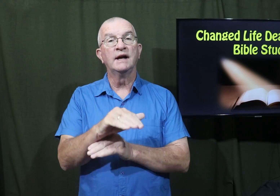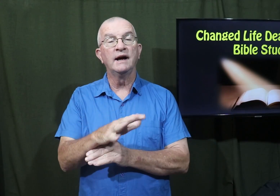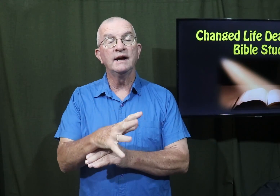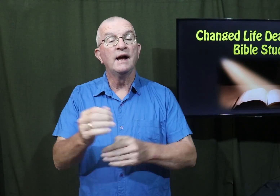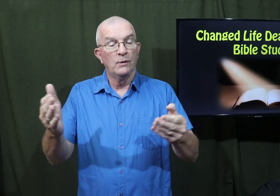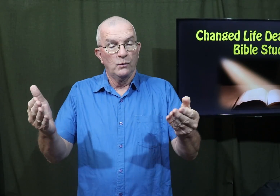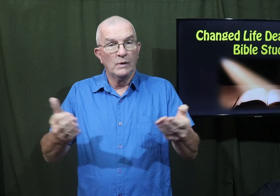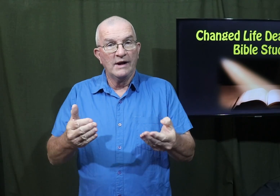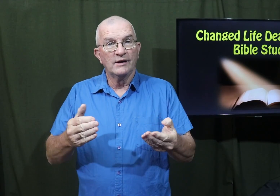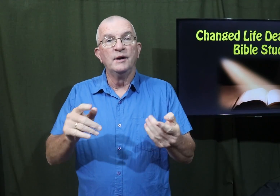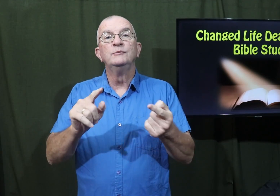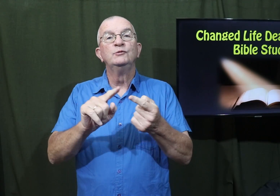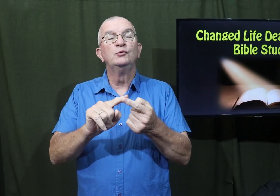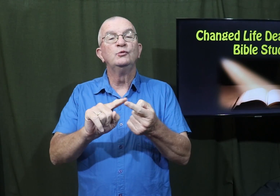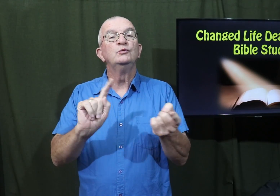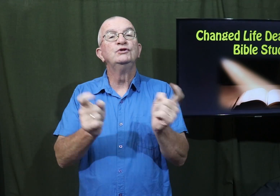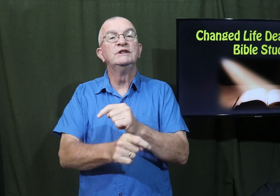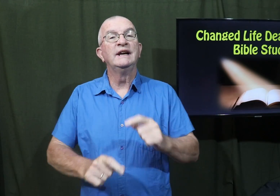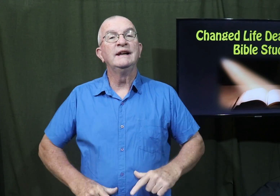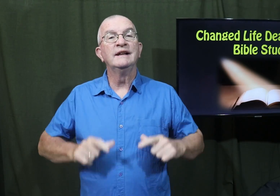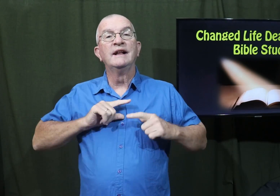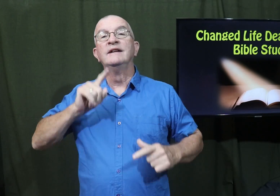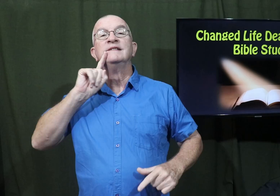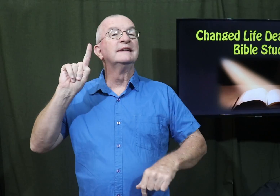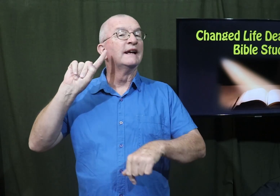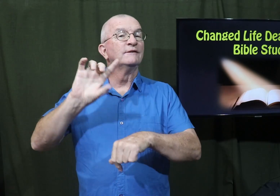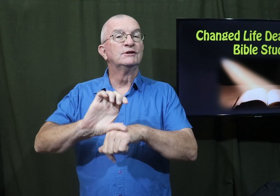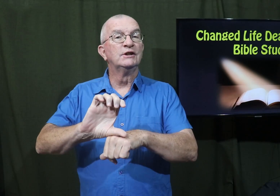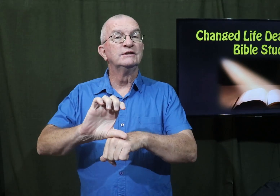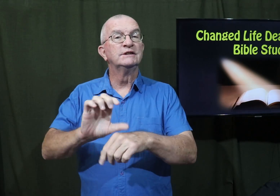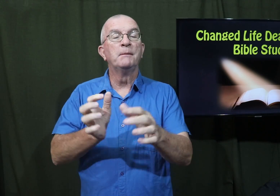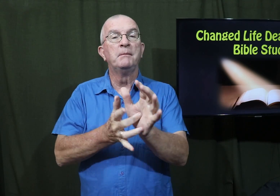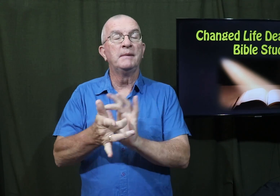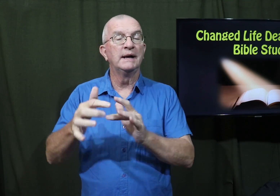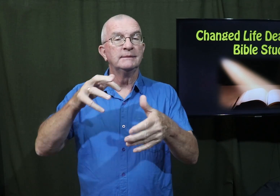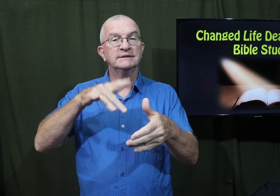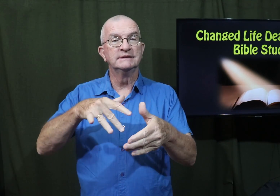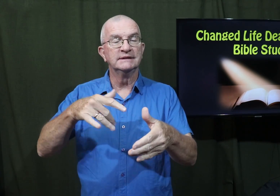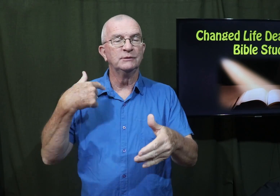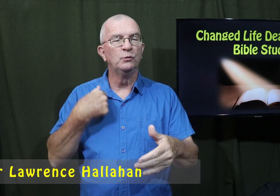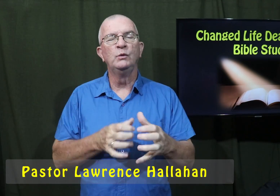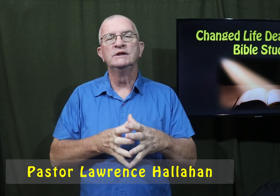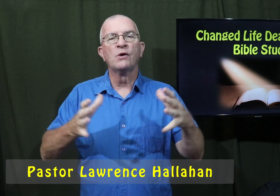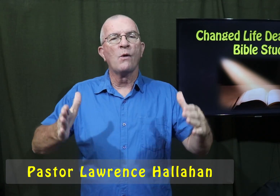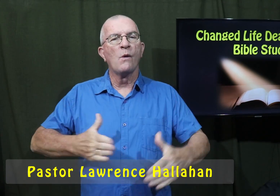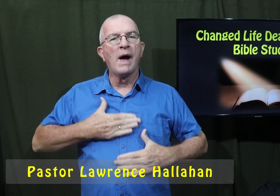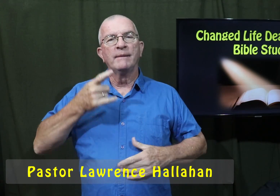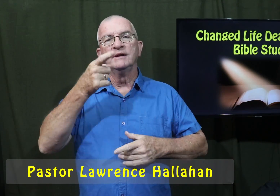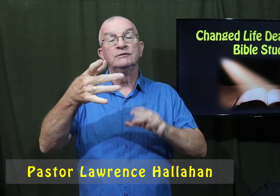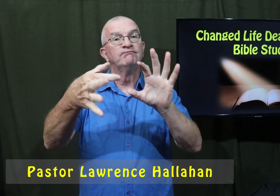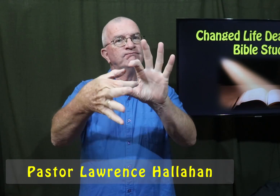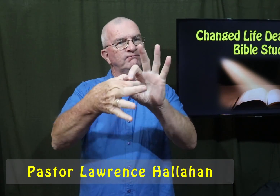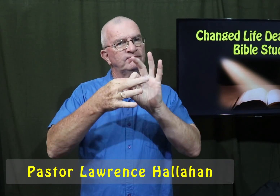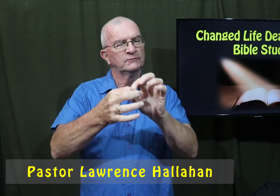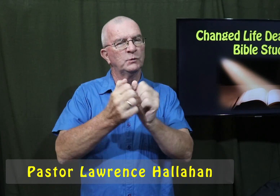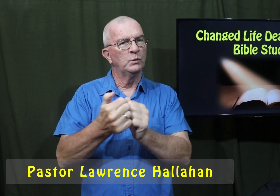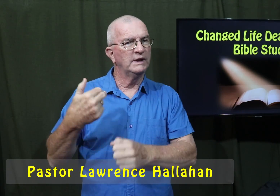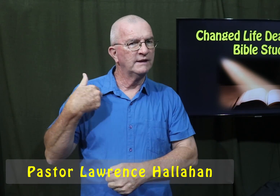Good night, and welcome to Change Life Deaf Church Bible Study. We're so happy you've joined with